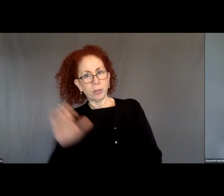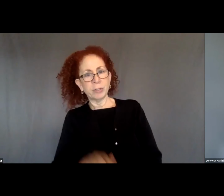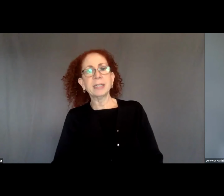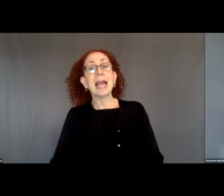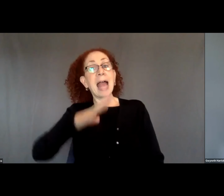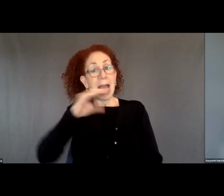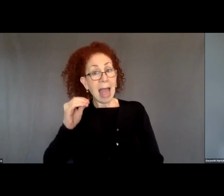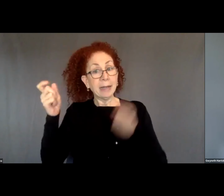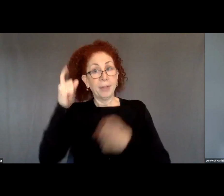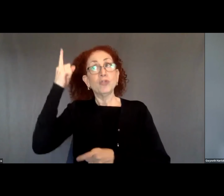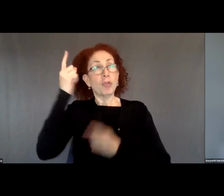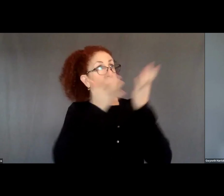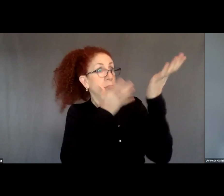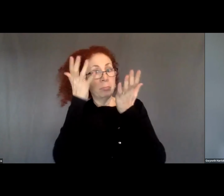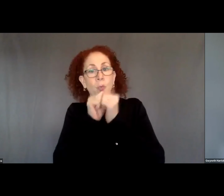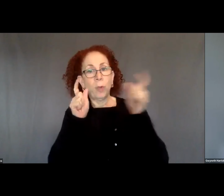the faculty and administration to